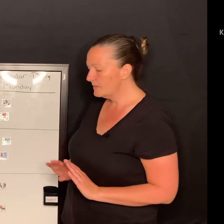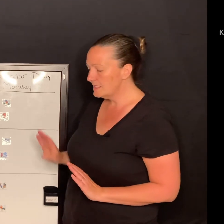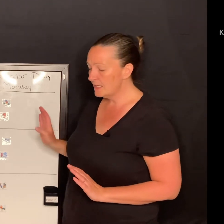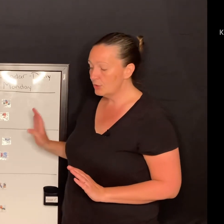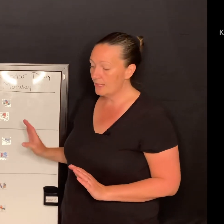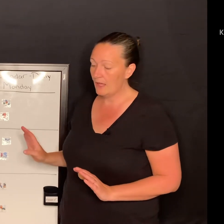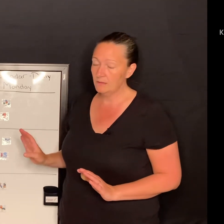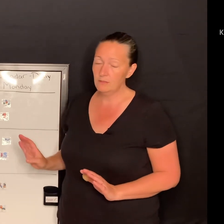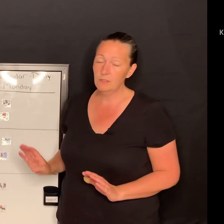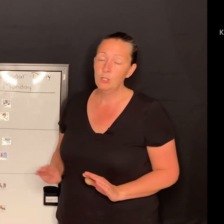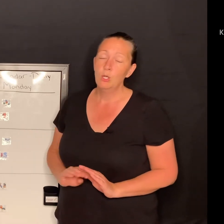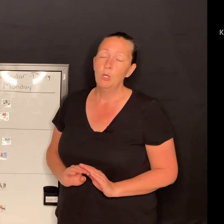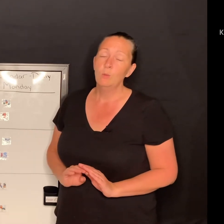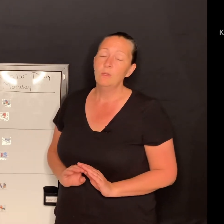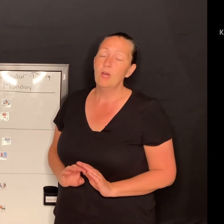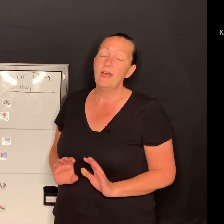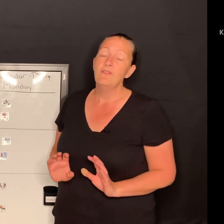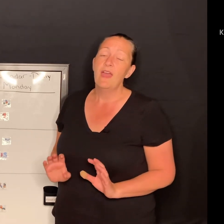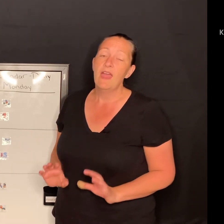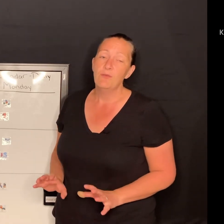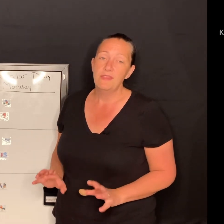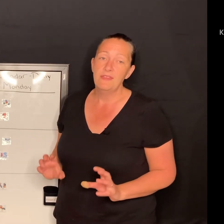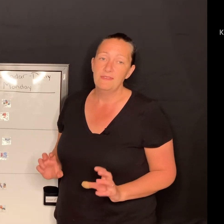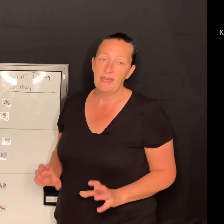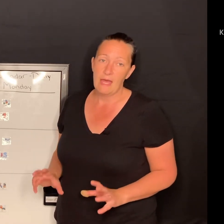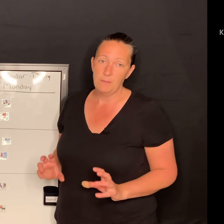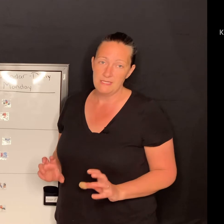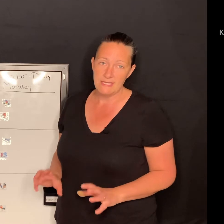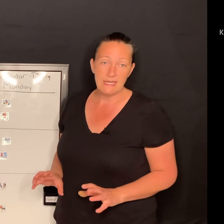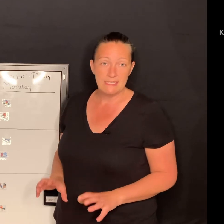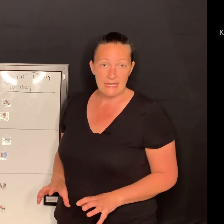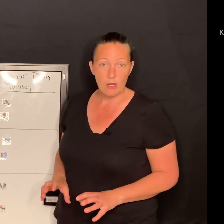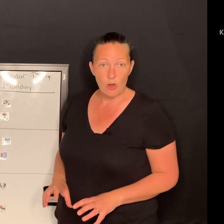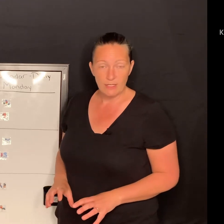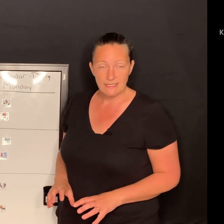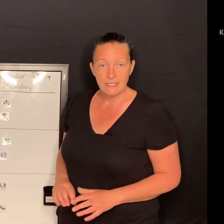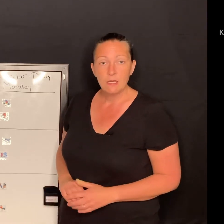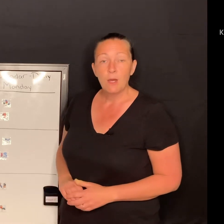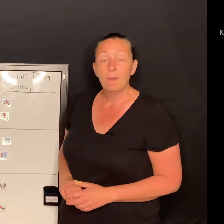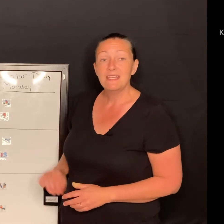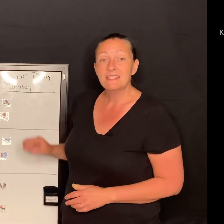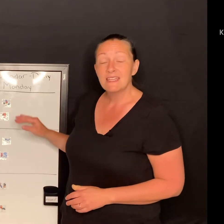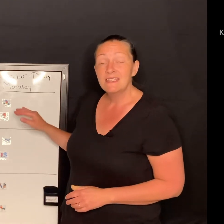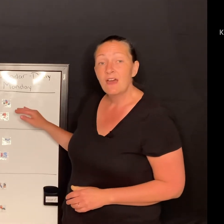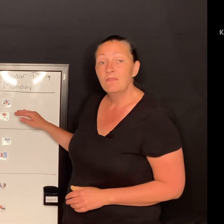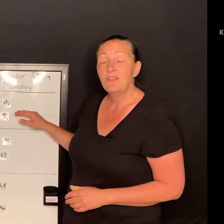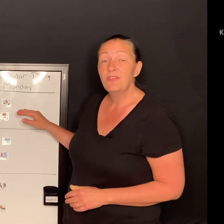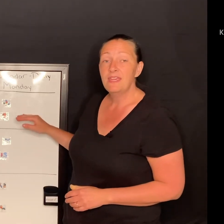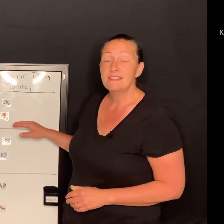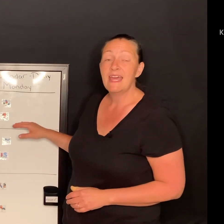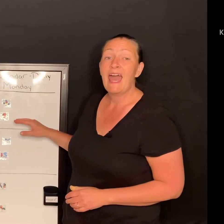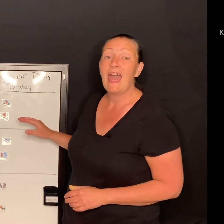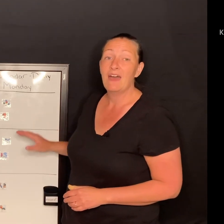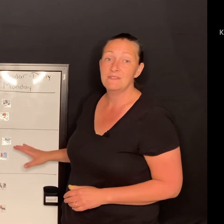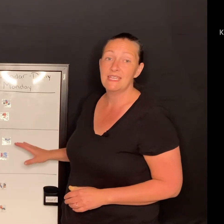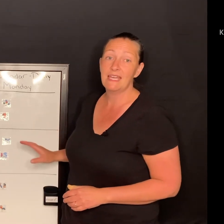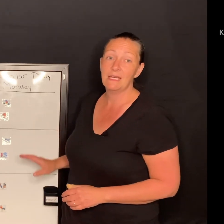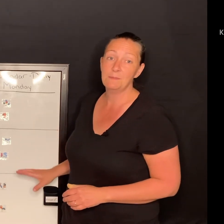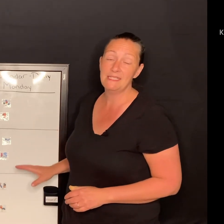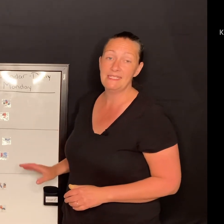that your calendar will not have everything that happens in a day on it, but it does have the things that have to get completed